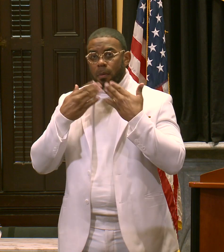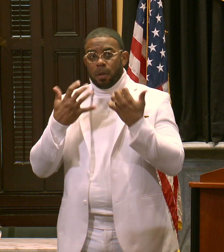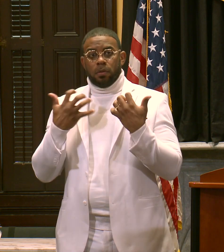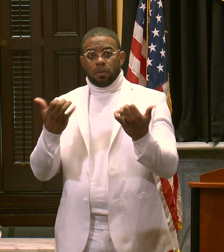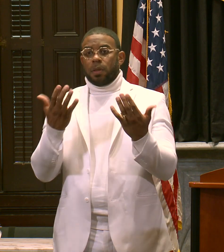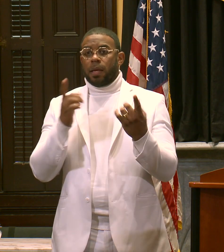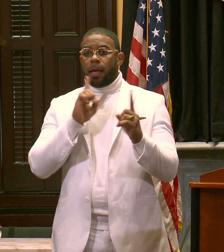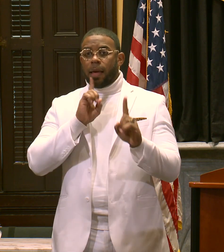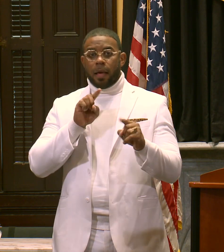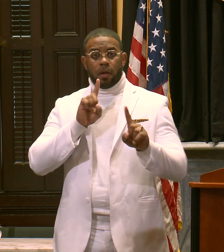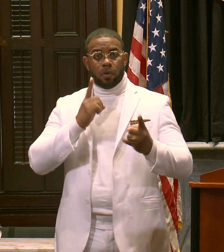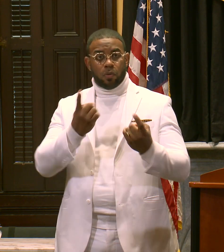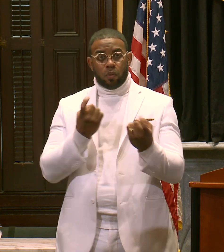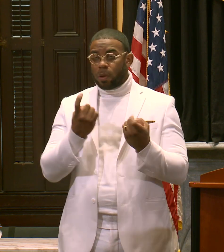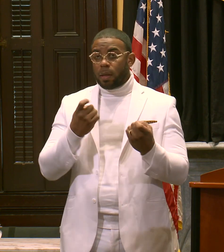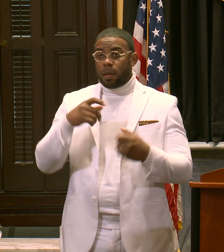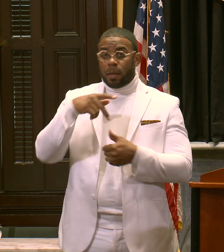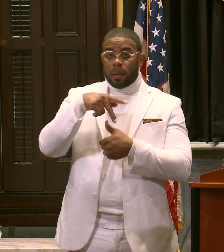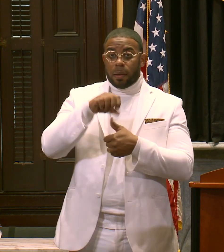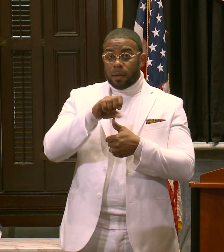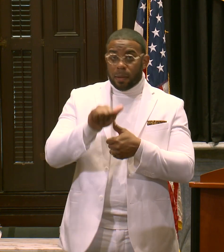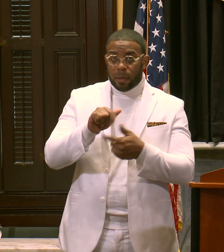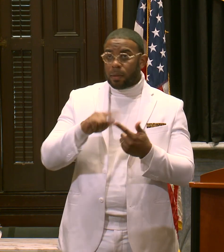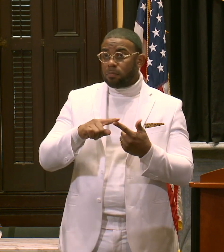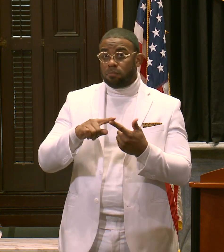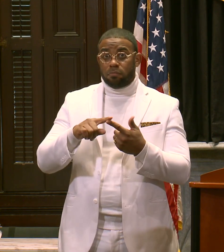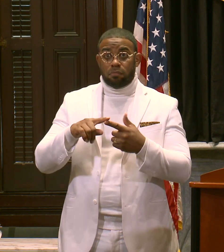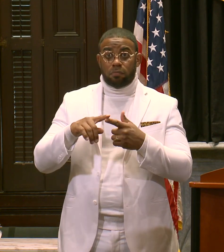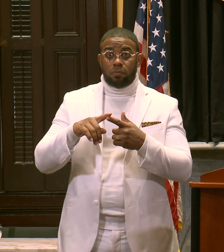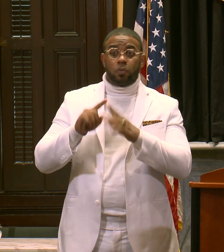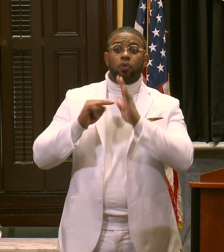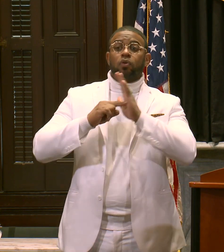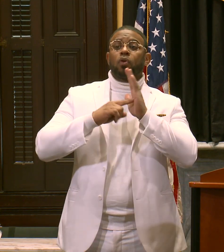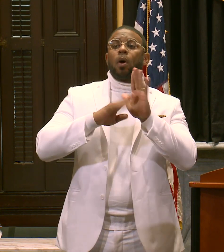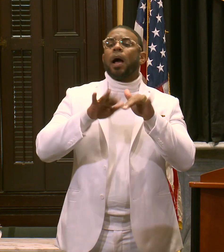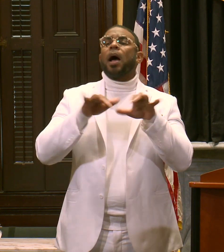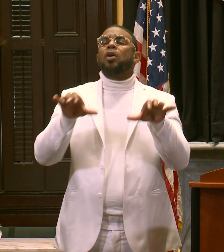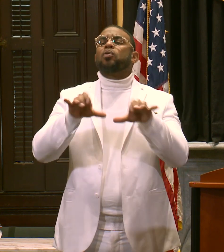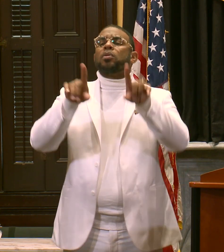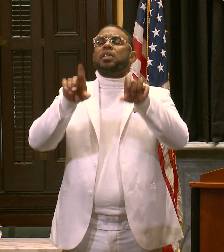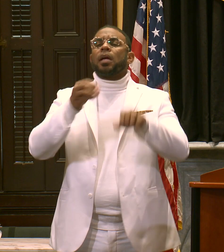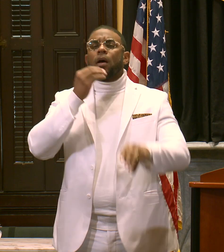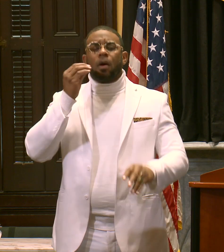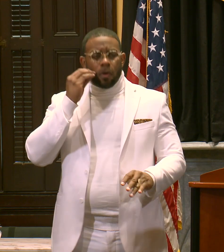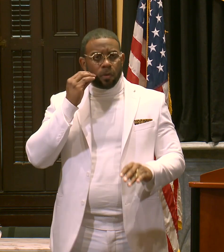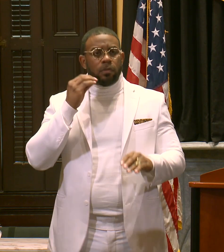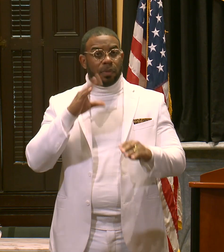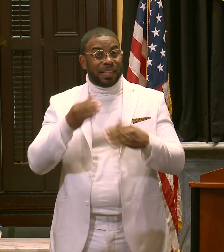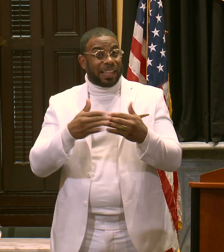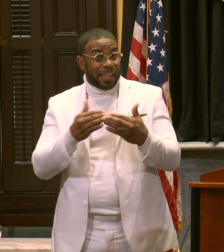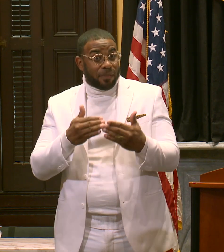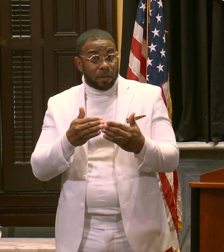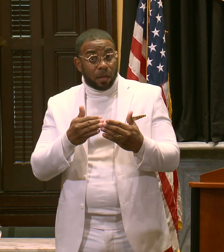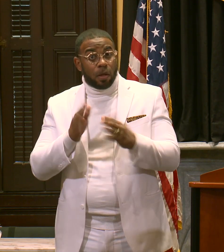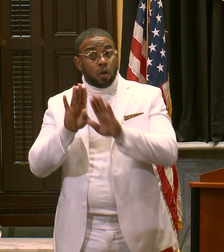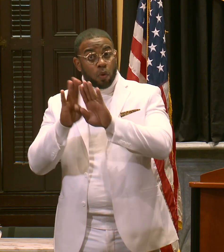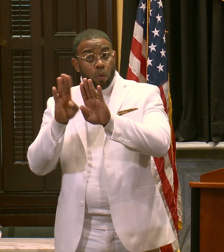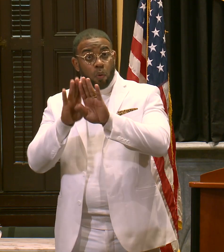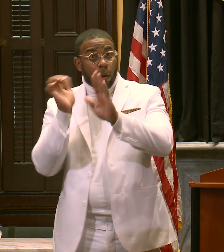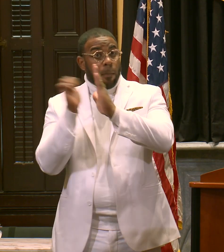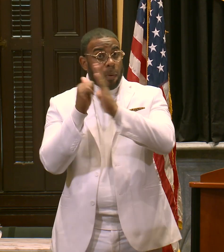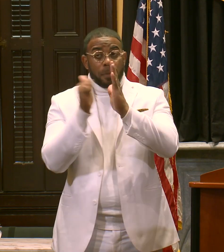to answer your questions, PSAs, and even demonstrations on how to do your tests at home, and even going door to